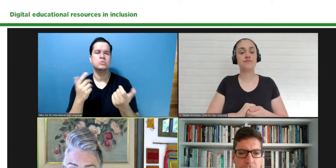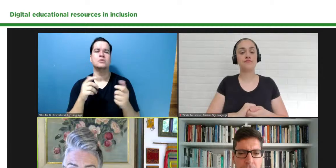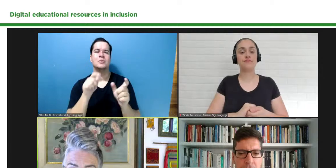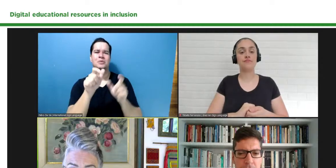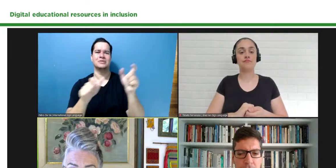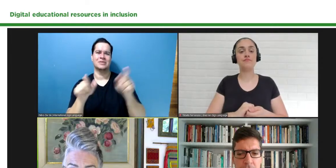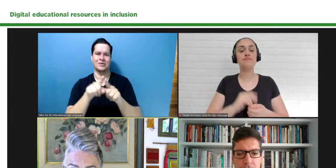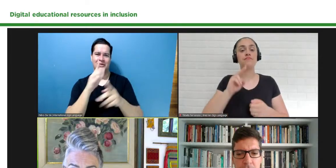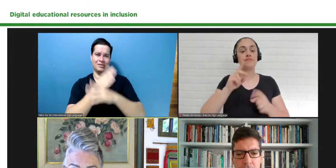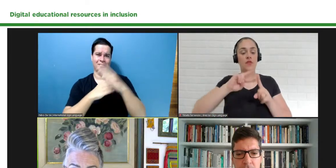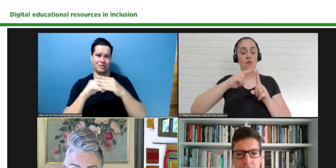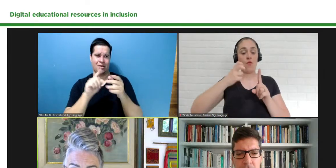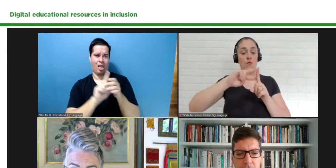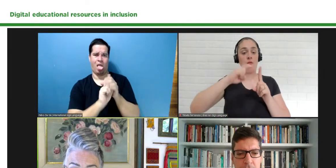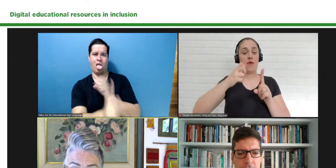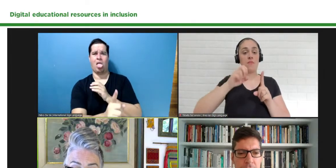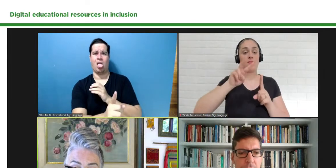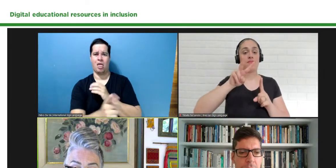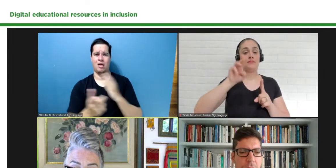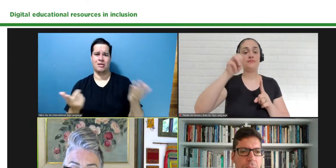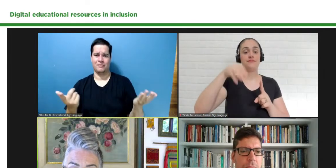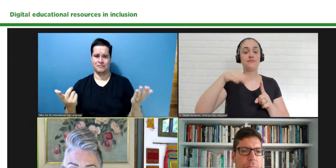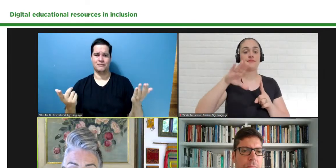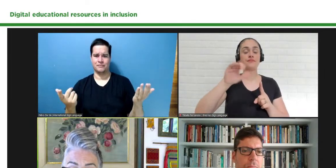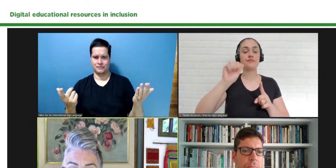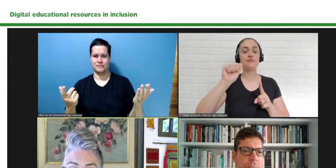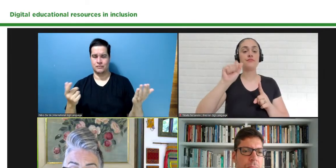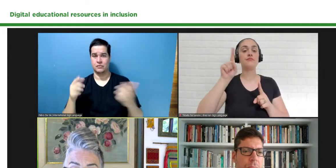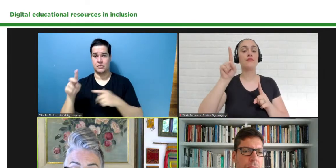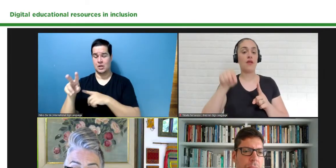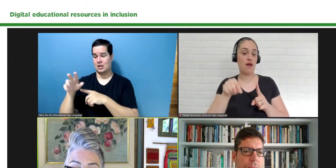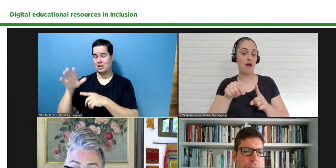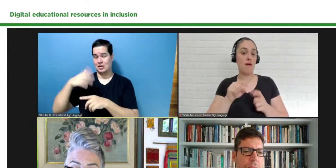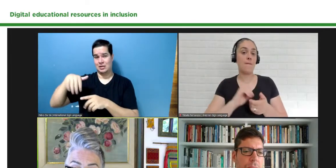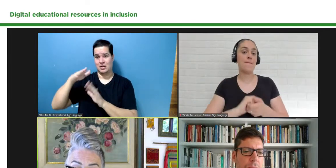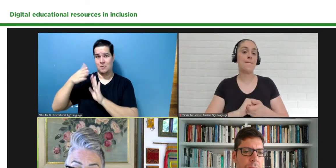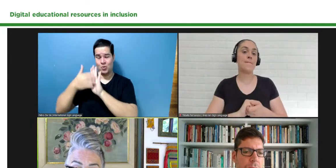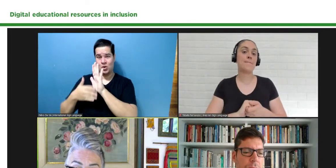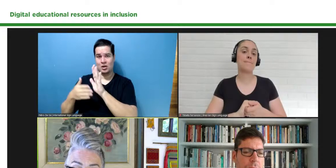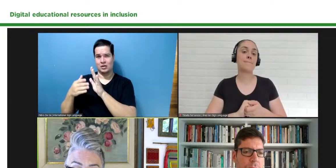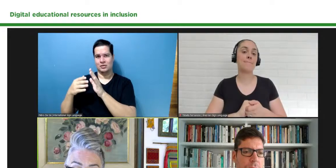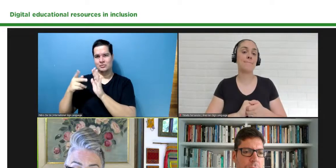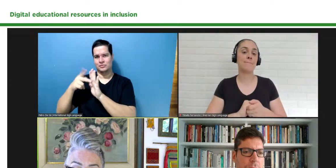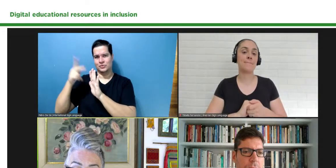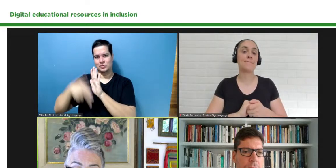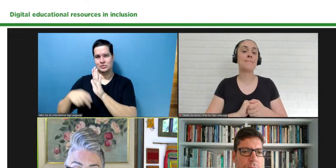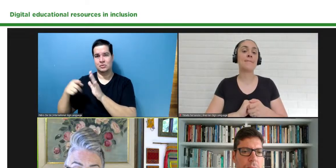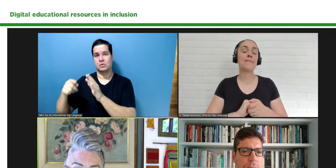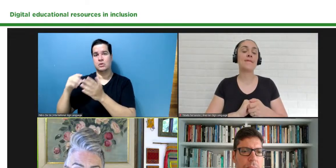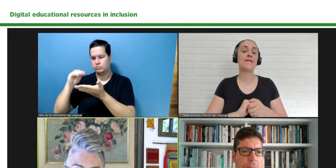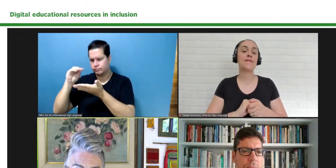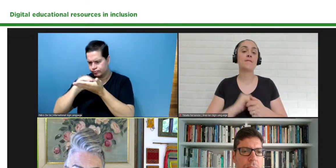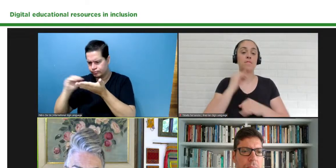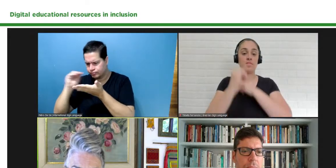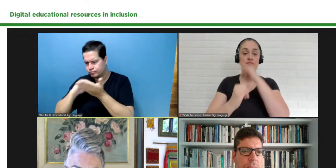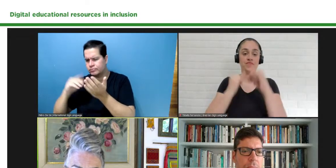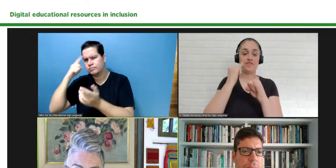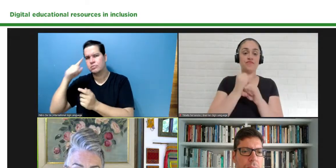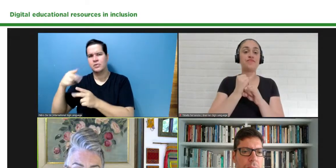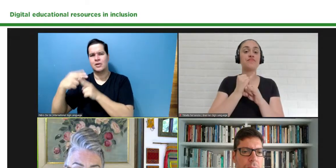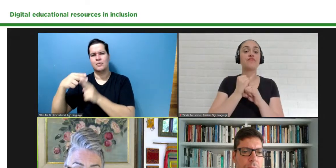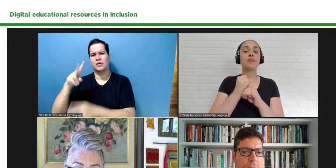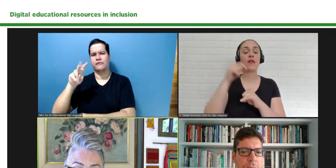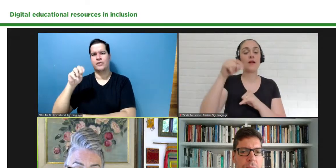as a digital educational technology resource after reading surveys by the Internet Steering Committee in